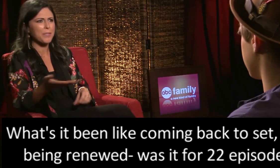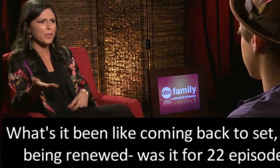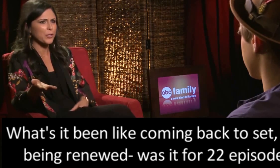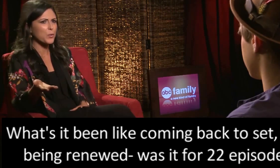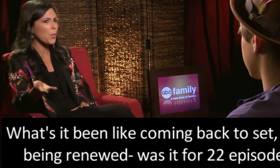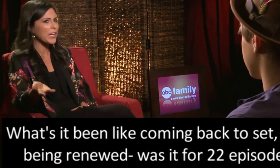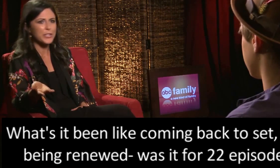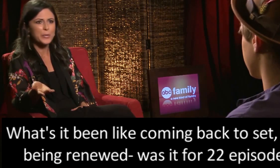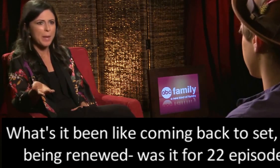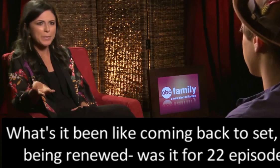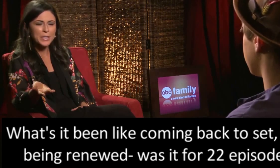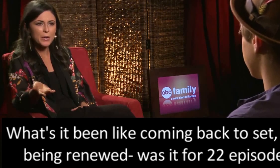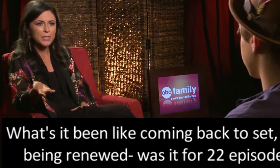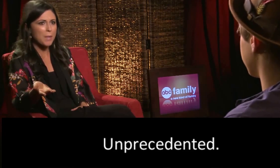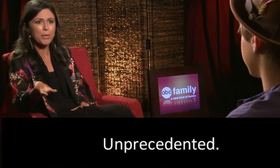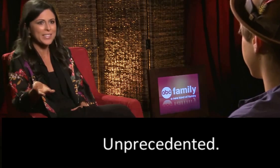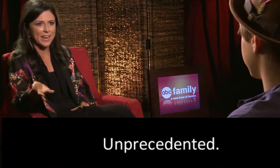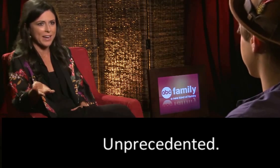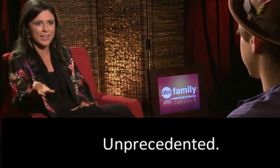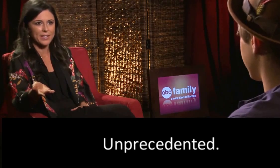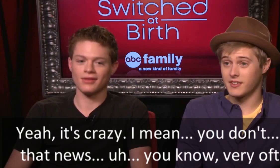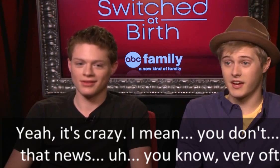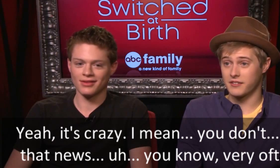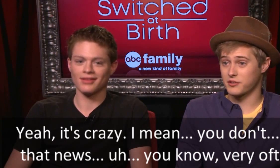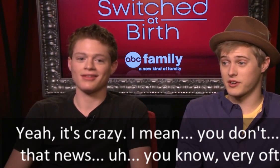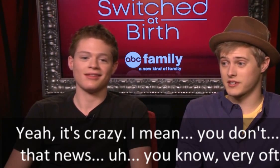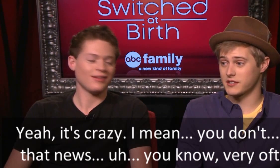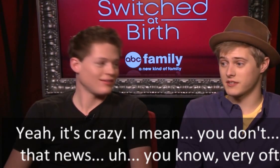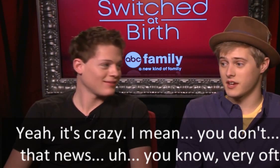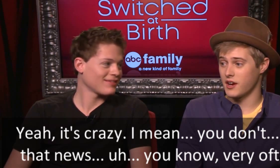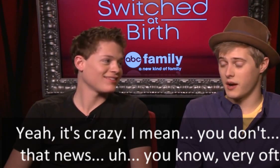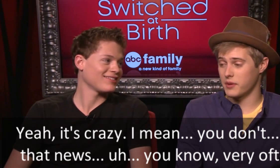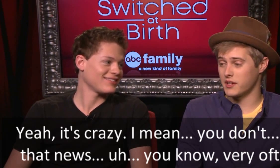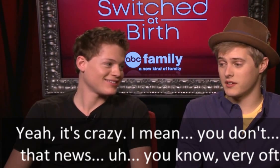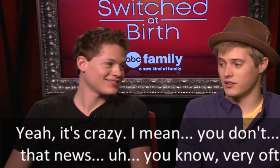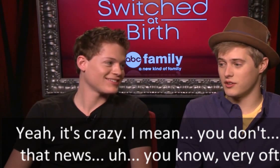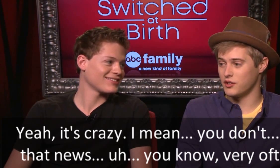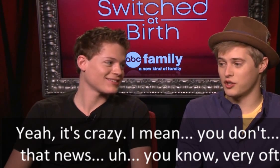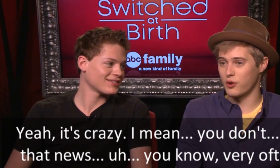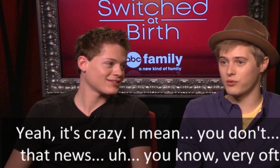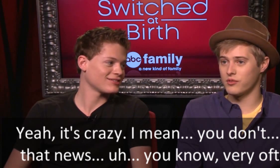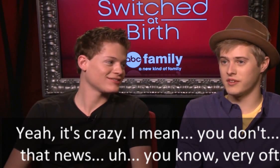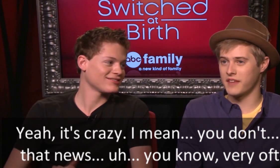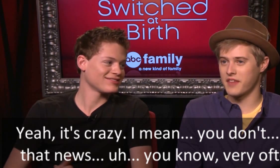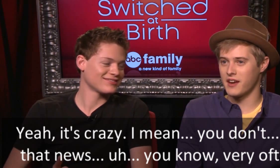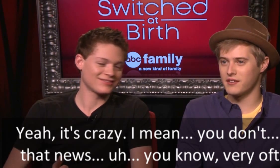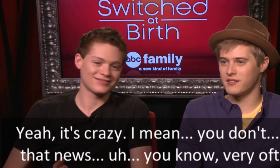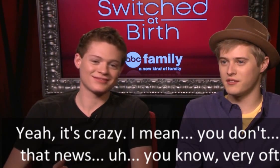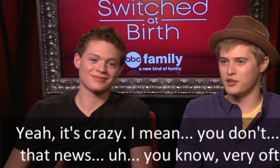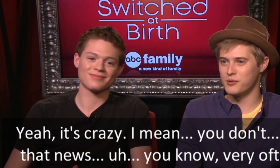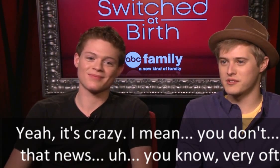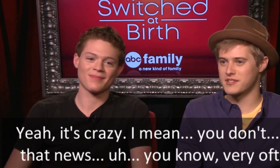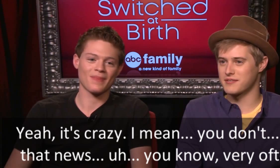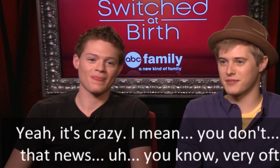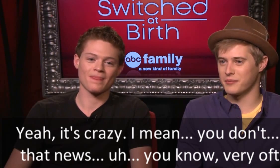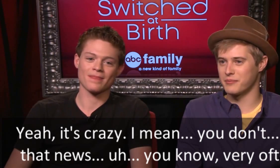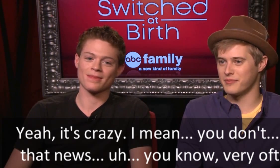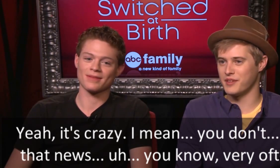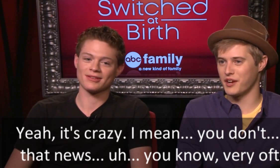for 22 episodes? Unprecedented. Yeah, it's crazy. I mean, you don't get that news, you know,